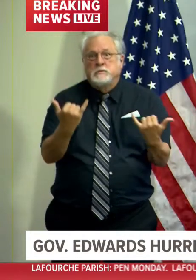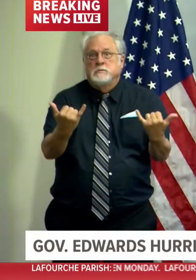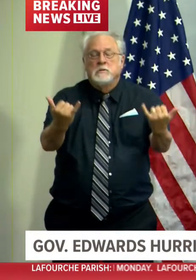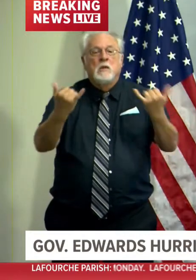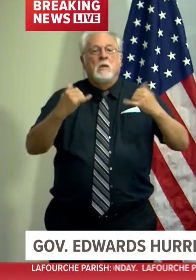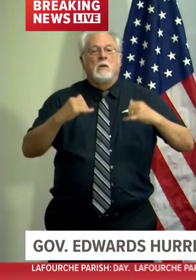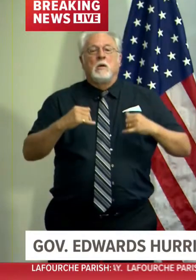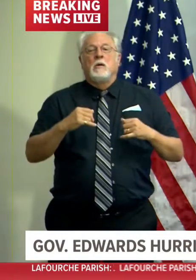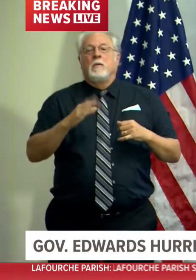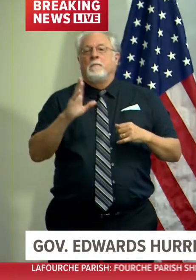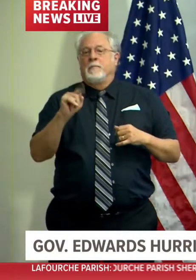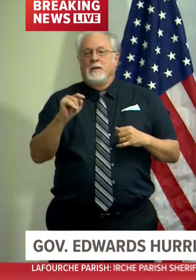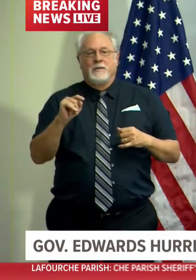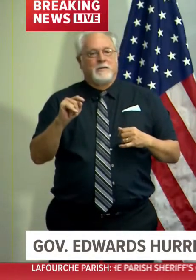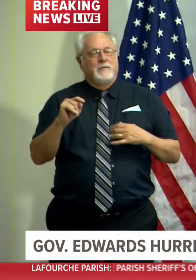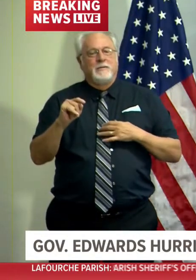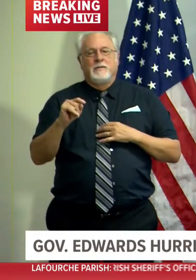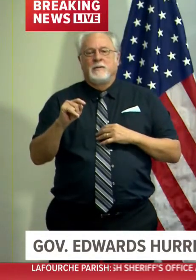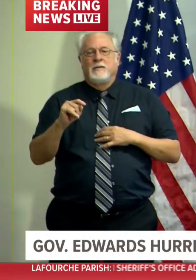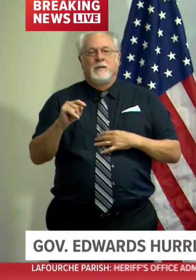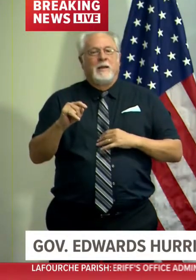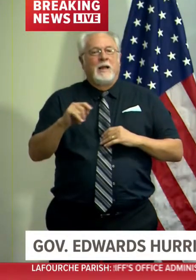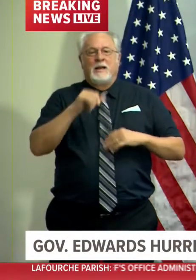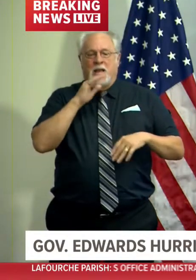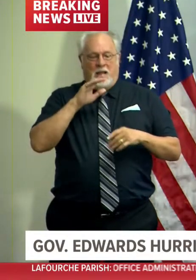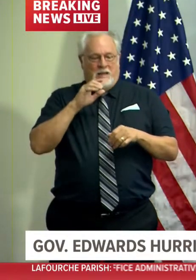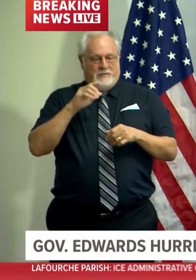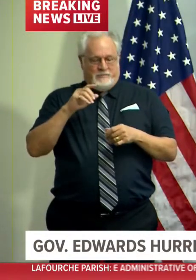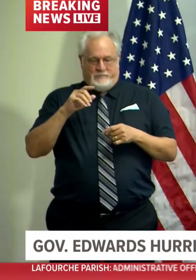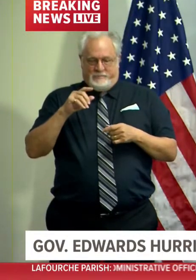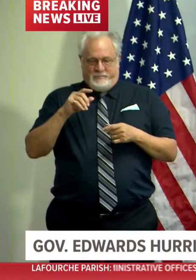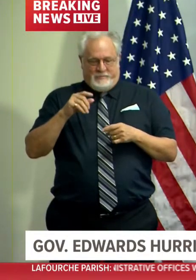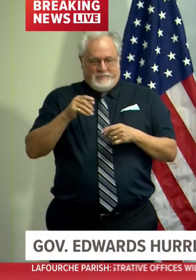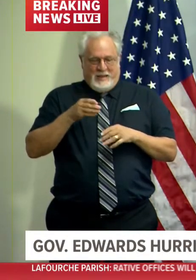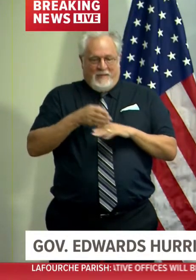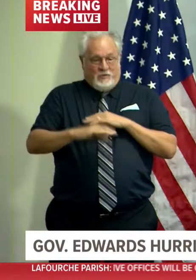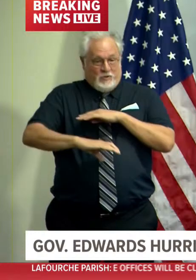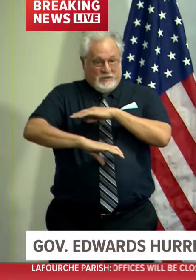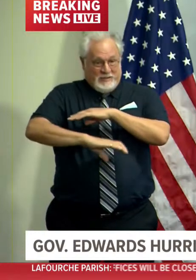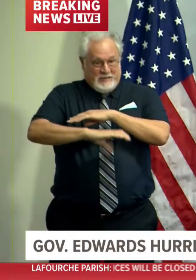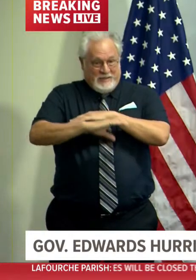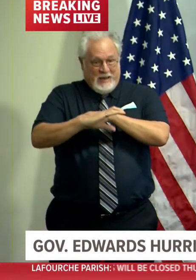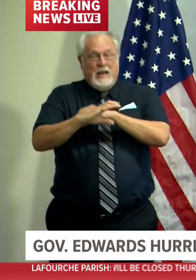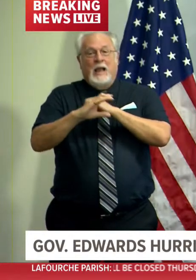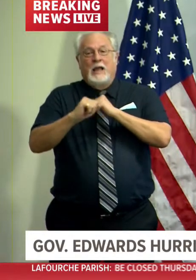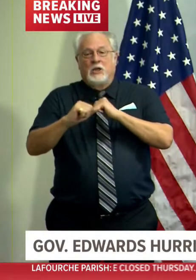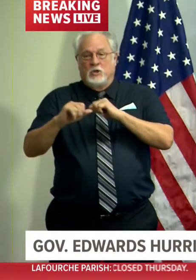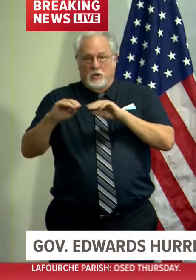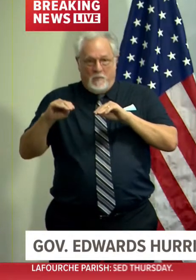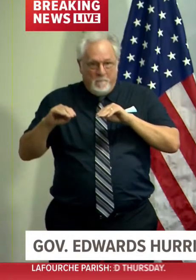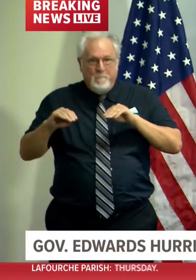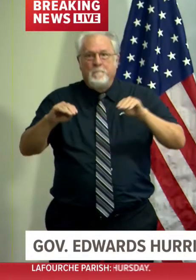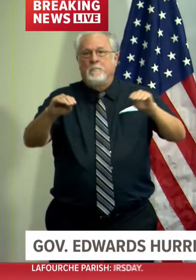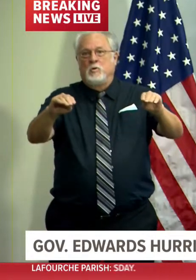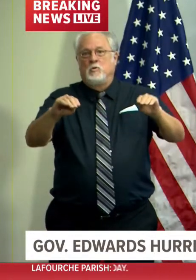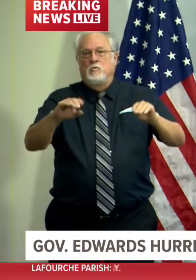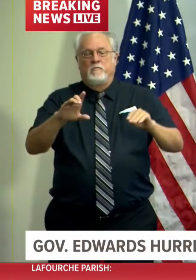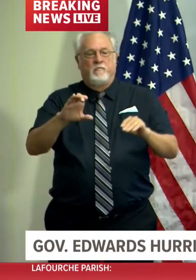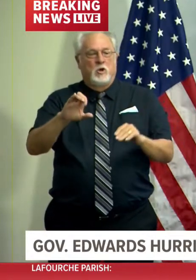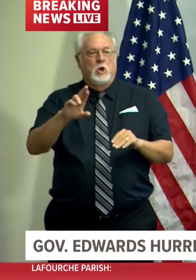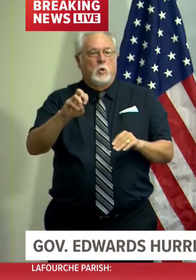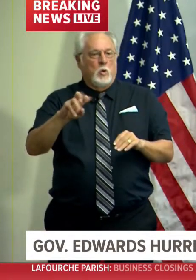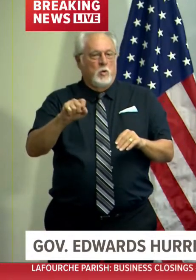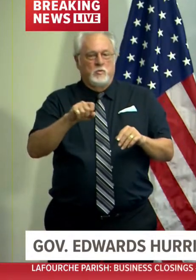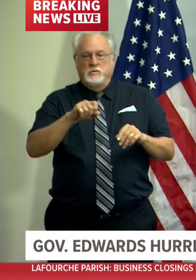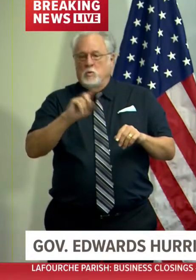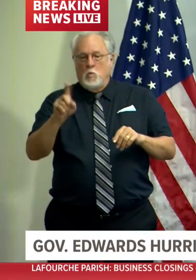time. But it was not until sometime after daylight today that we could actually start moving these crews into